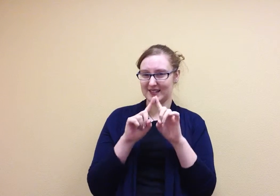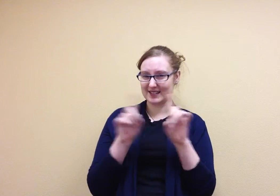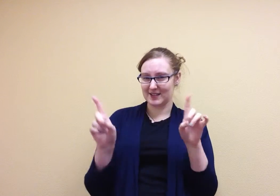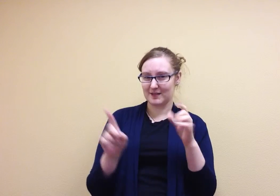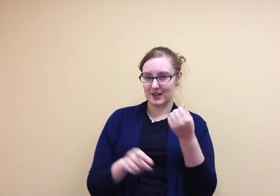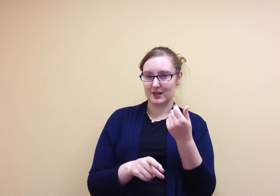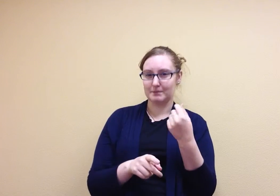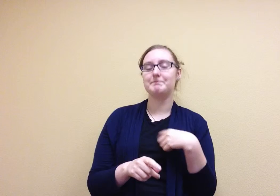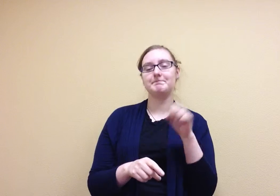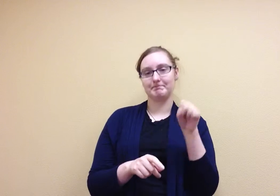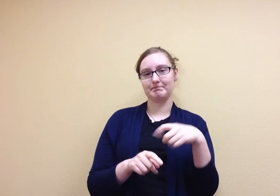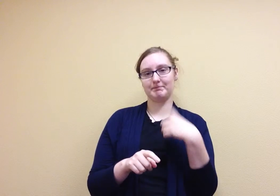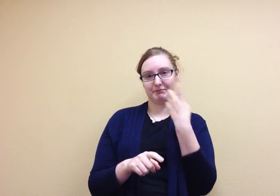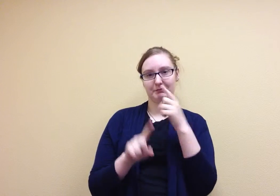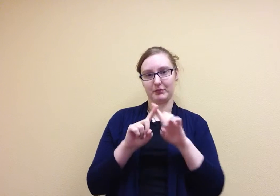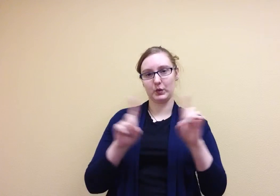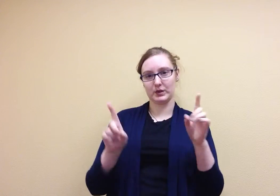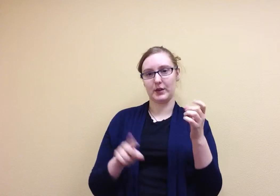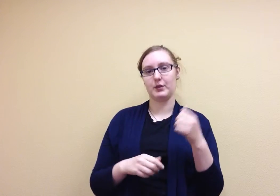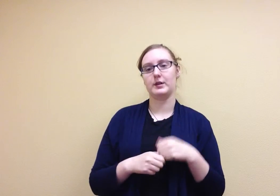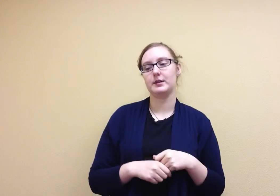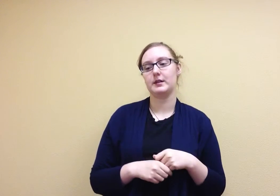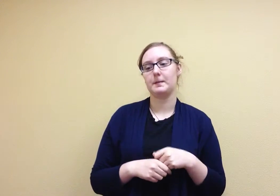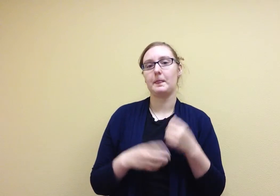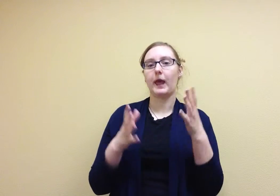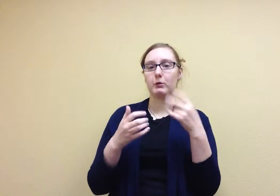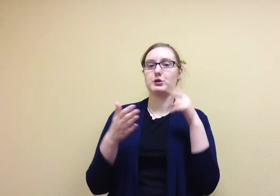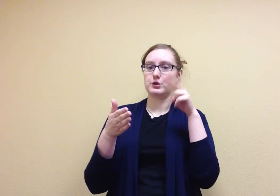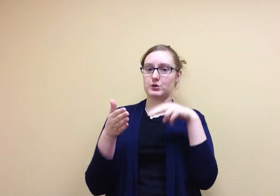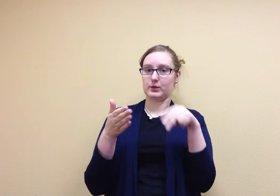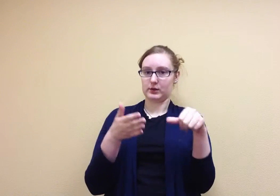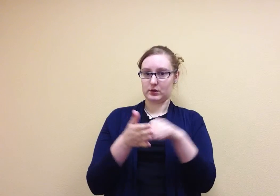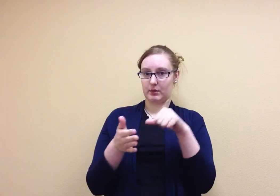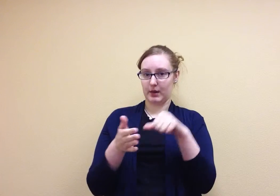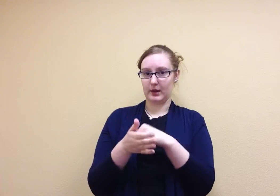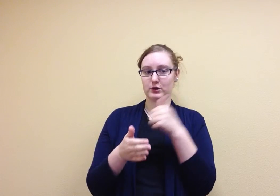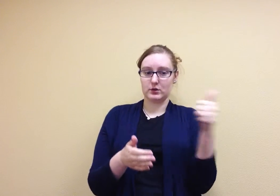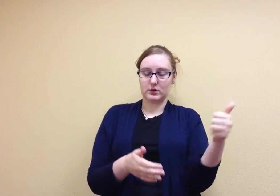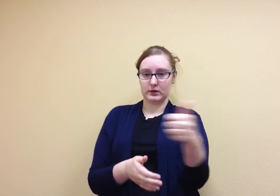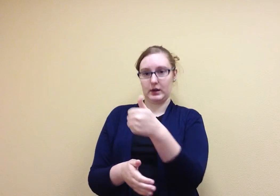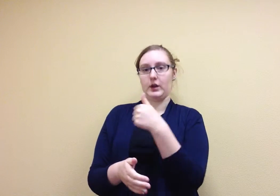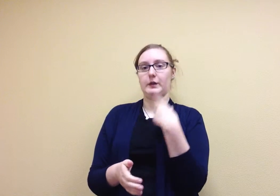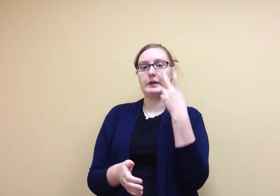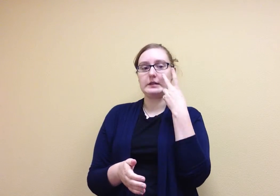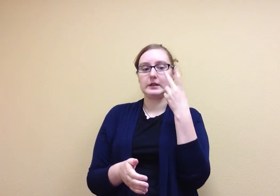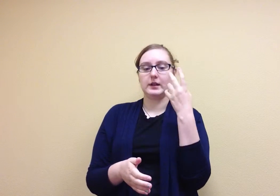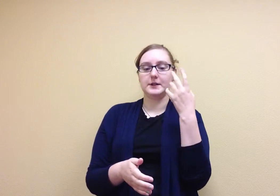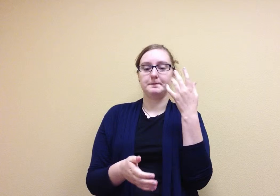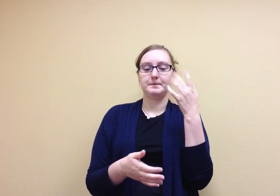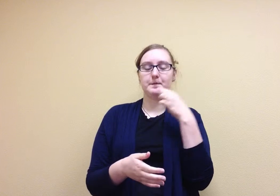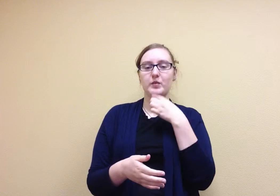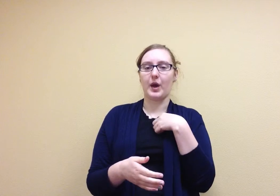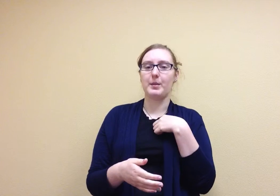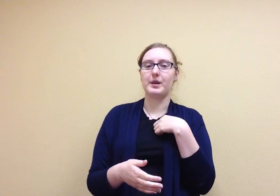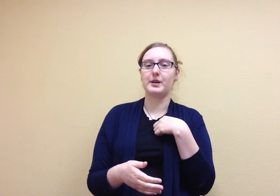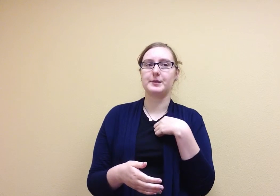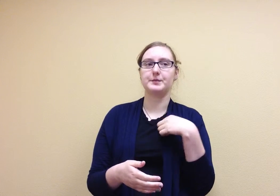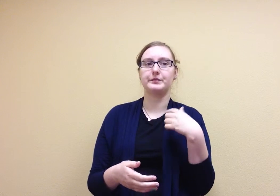a little bit different, don't they? I want you to read that page to yourself and see if you can tell me what's happening in the first